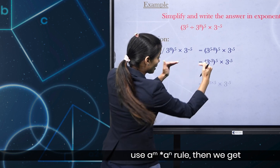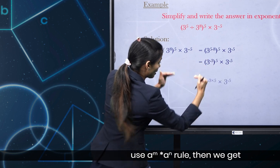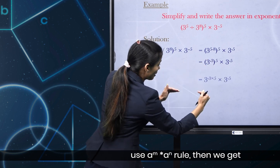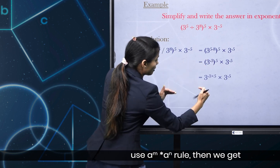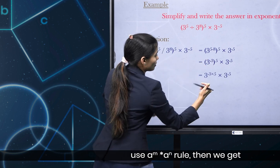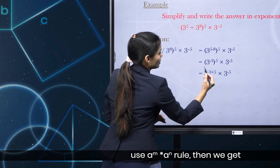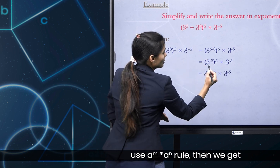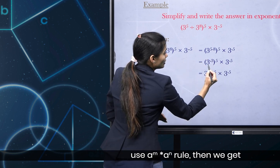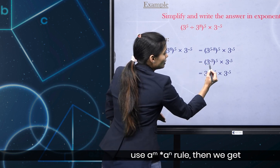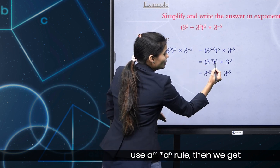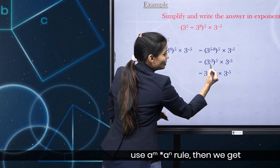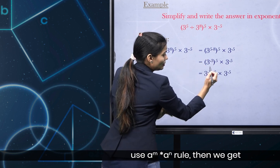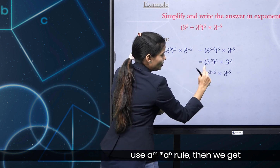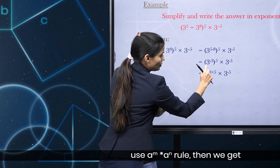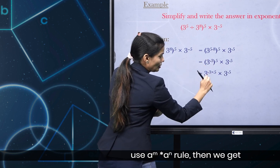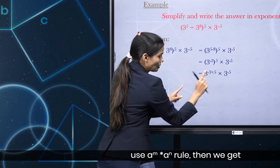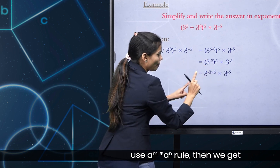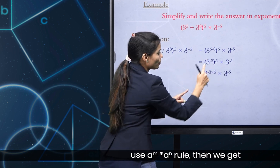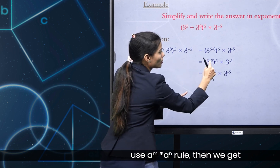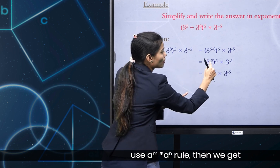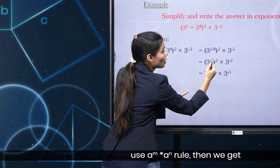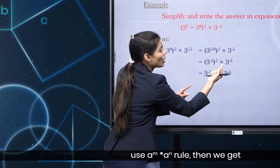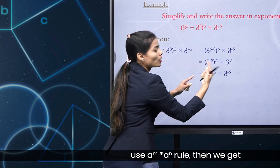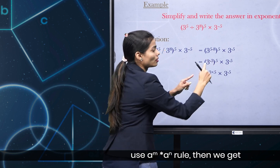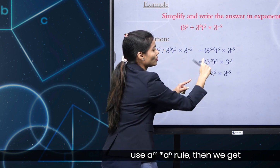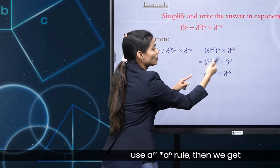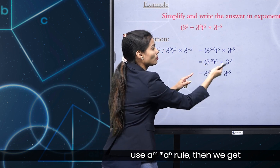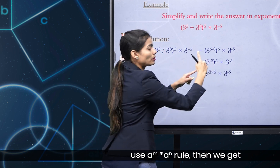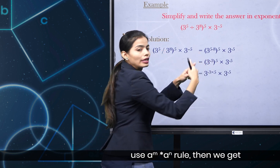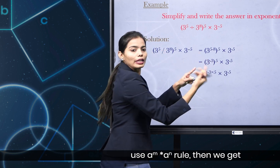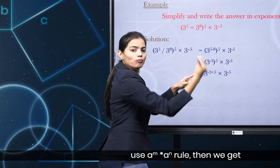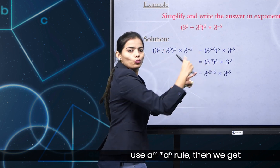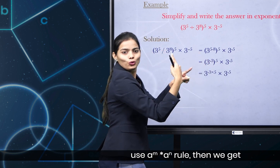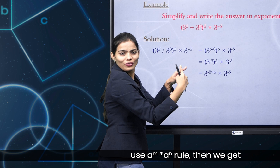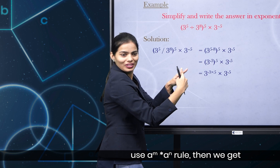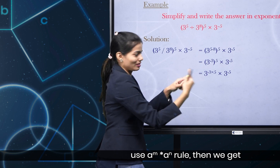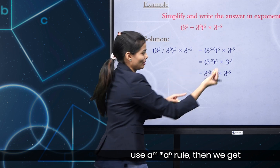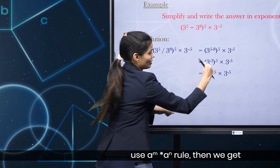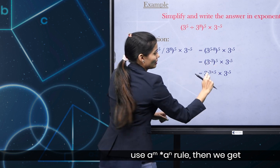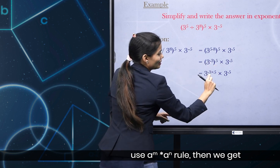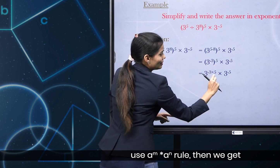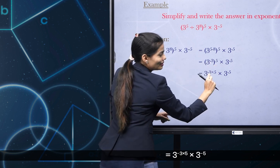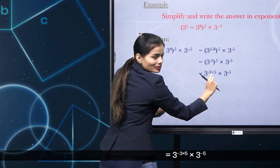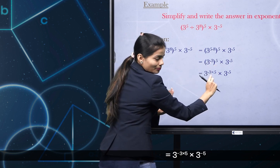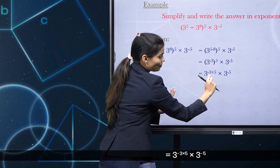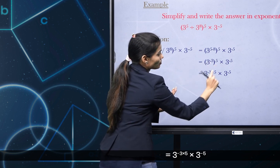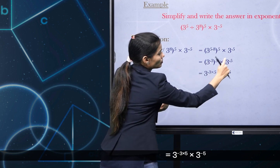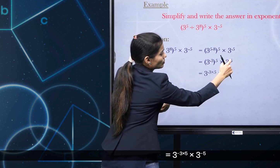Use a to the power m, a to the power n rule. Then we get is equal to 3 power